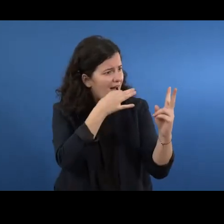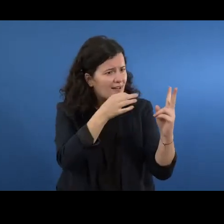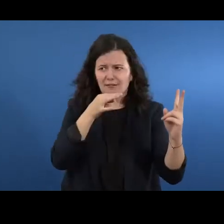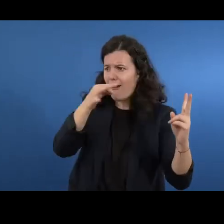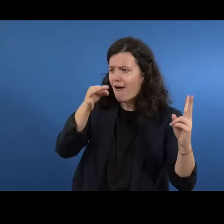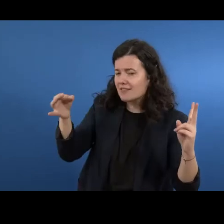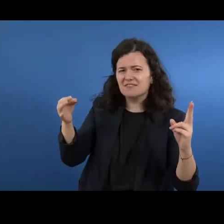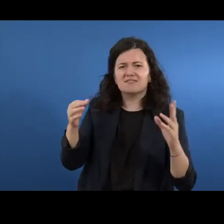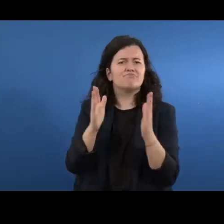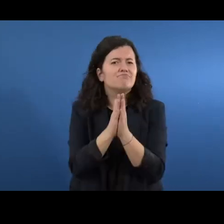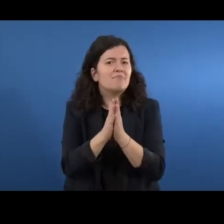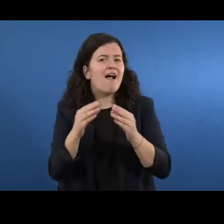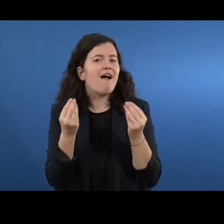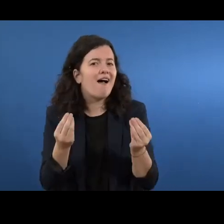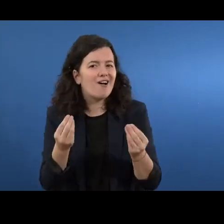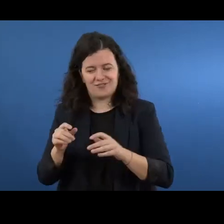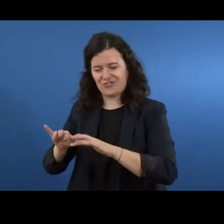that.